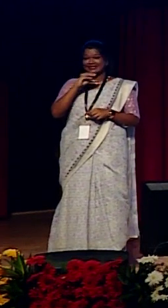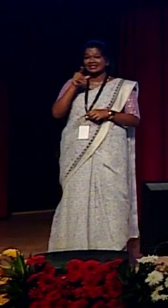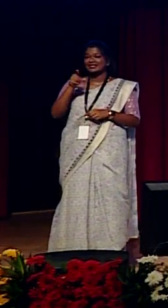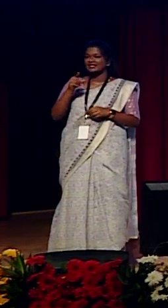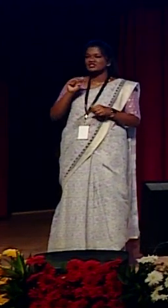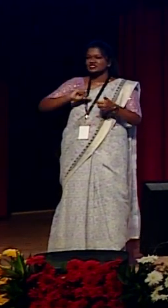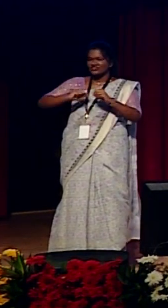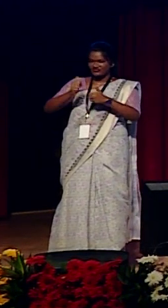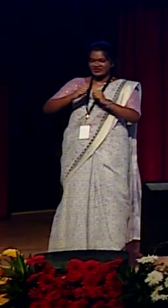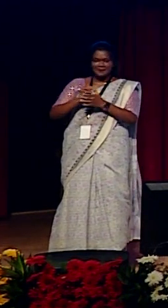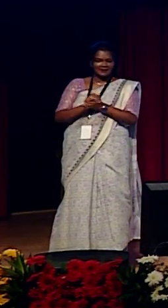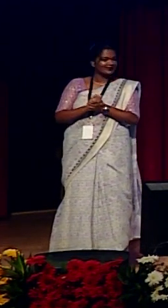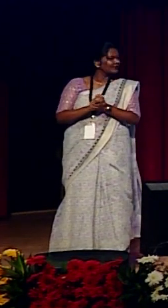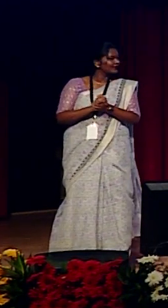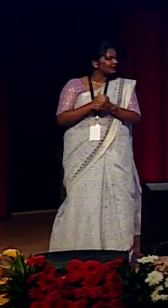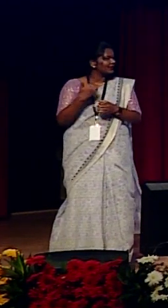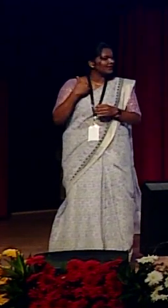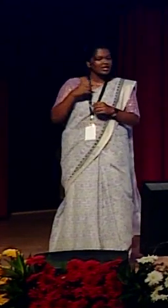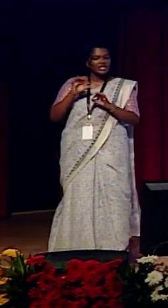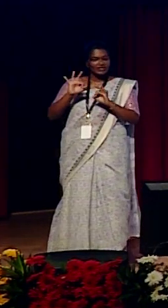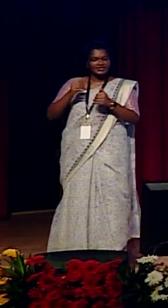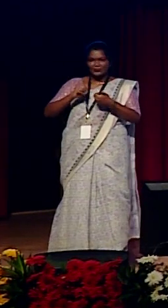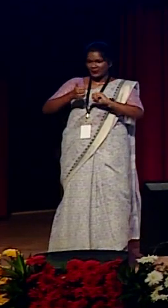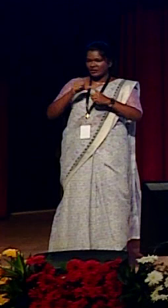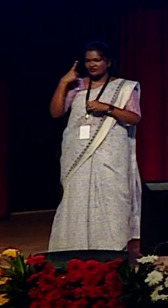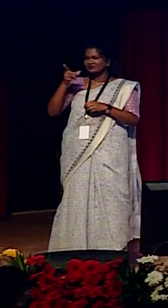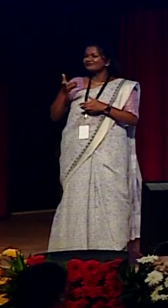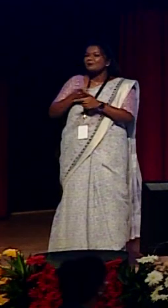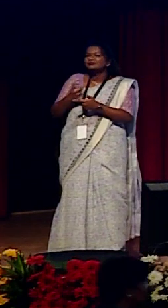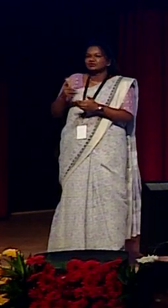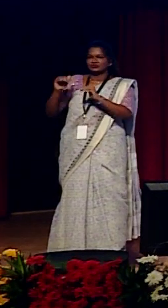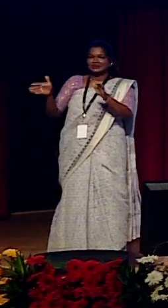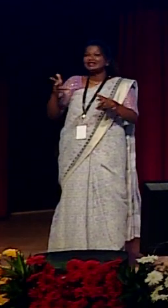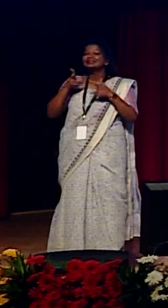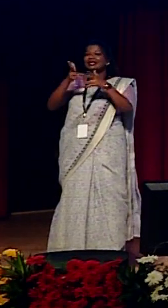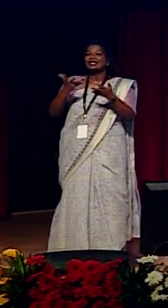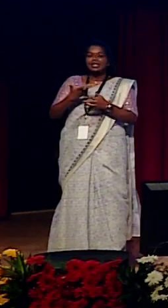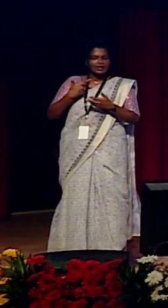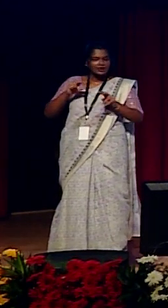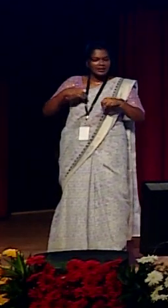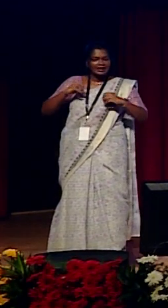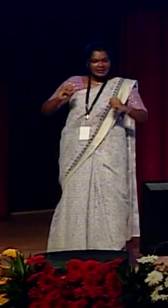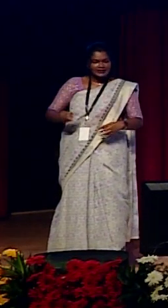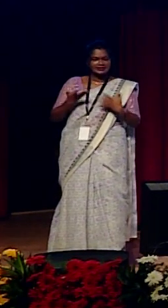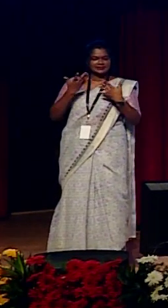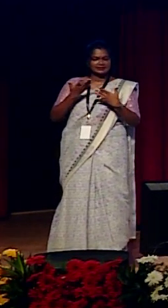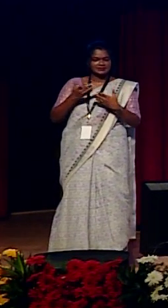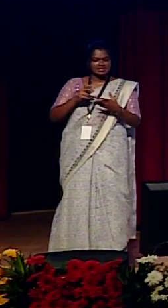good feedback. This is a good feedback session from the students. So they're actually telling us that we need to be incorporating